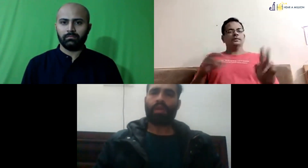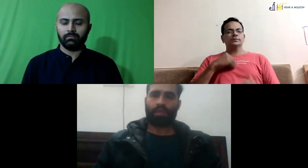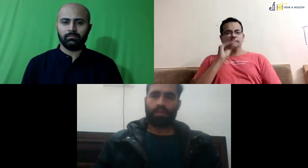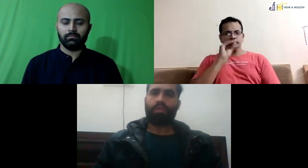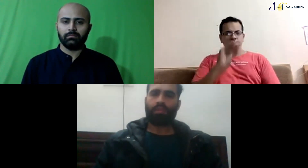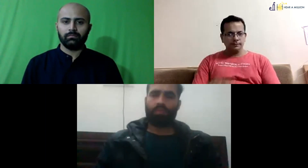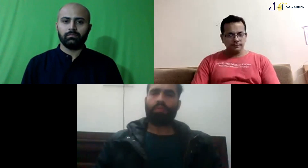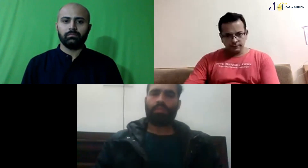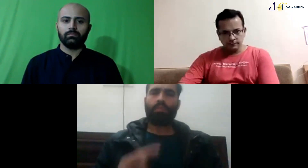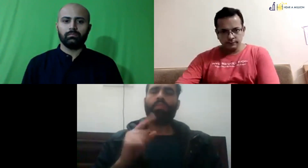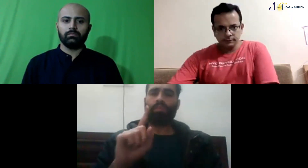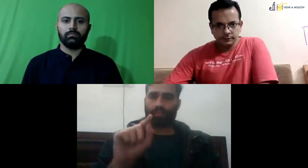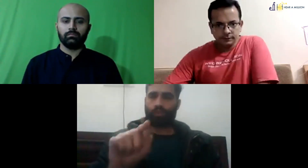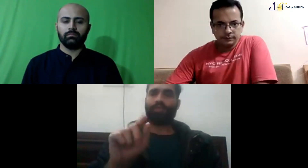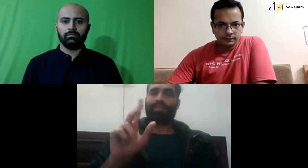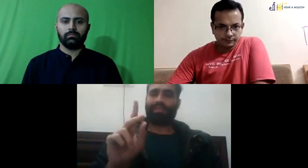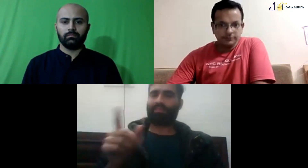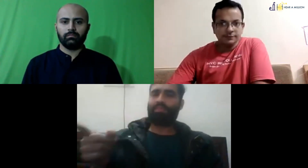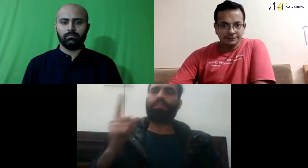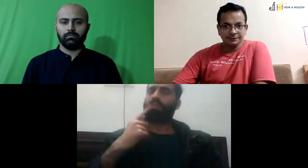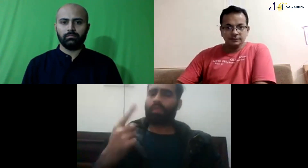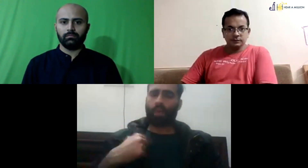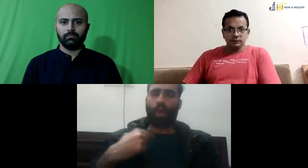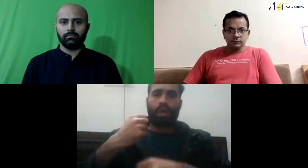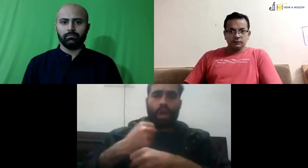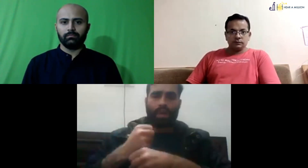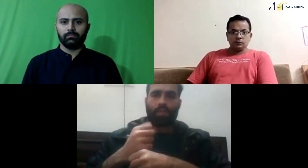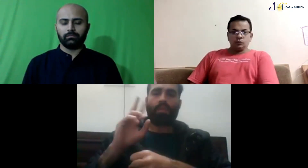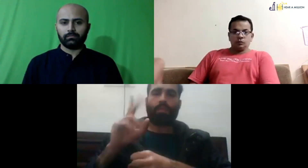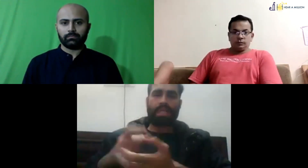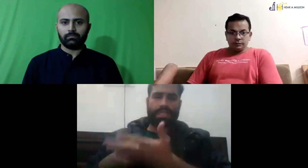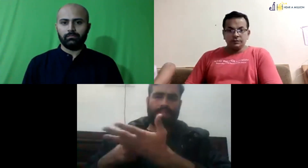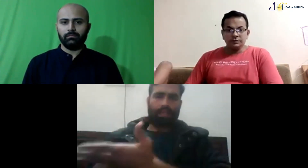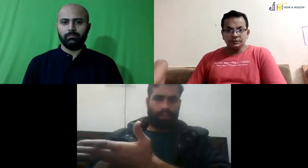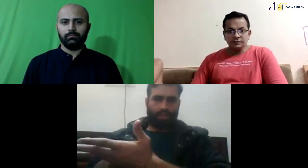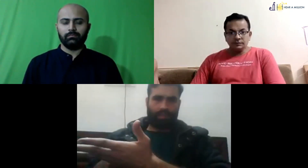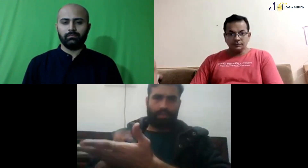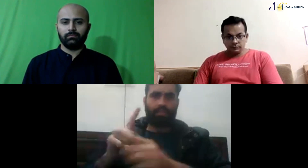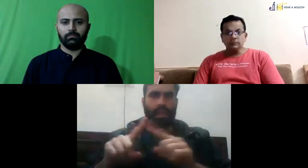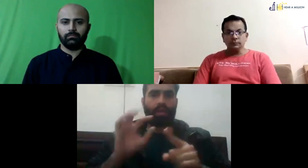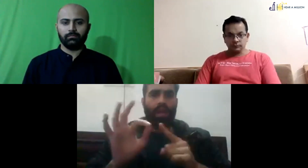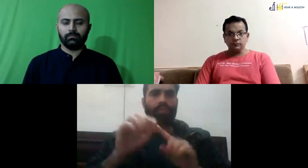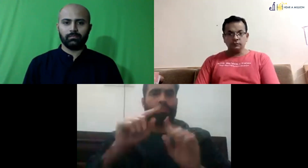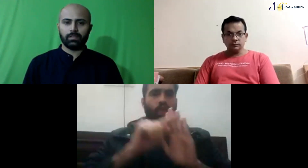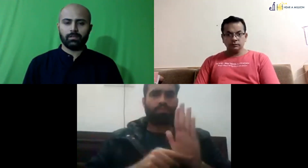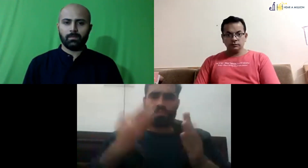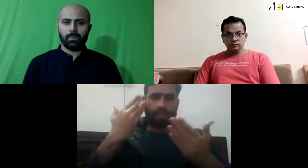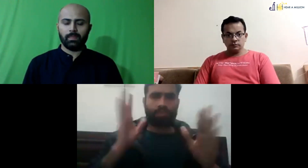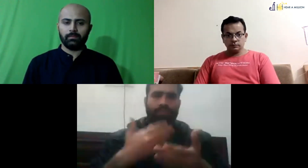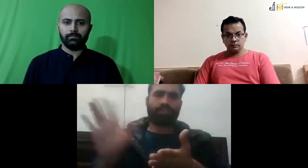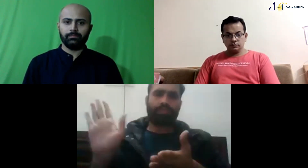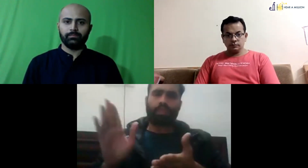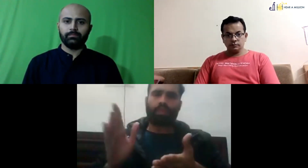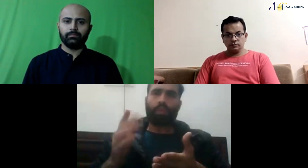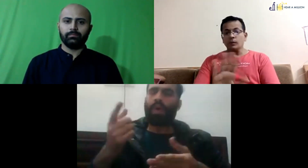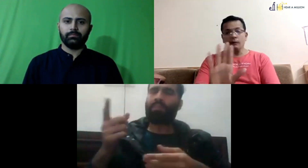to write for the accessibility. I just want to inform. Okay. And second thing, that person has told me in the government sector, we are affecting